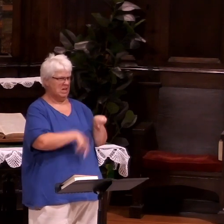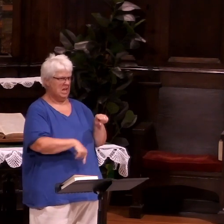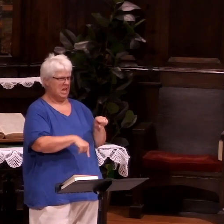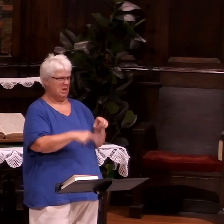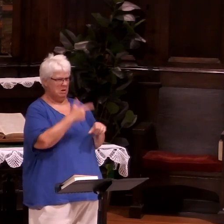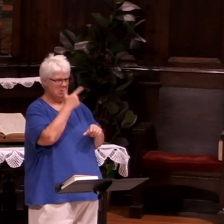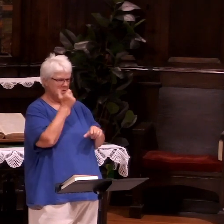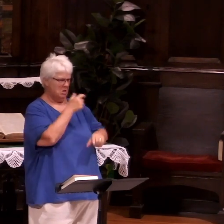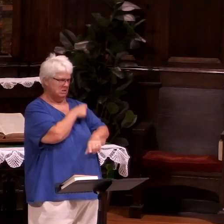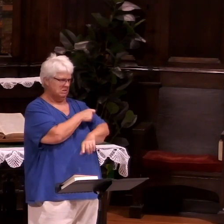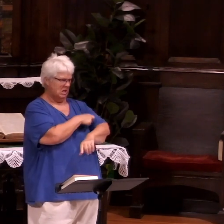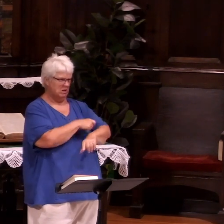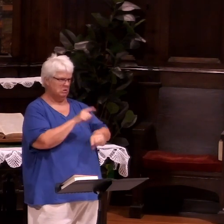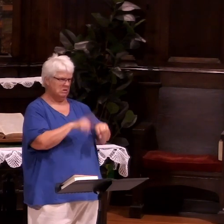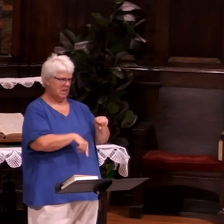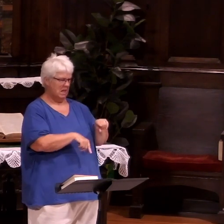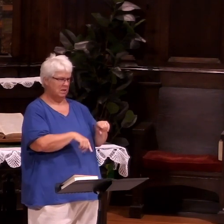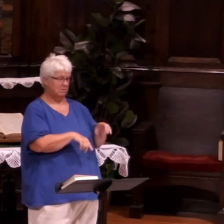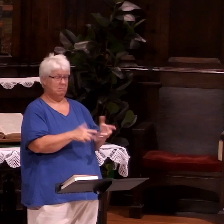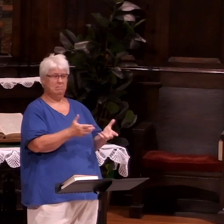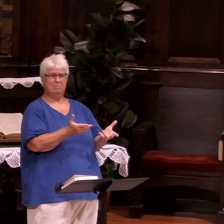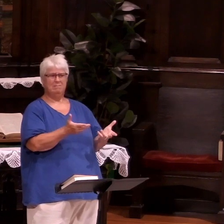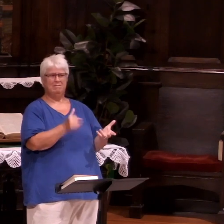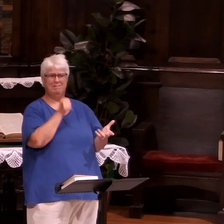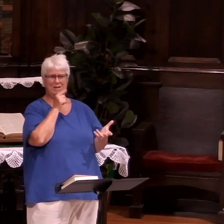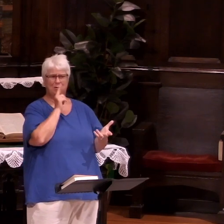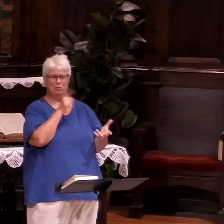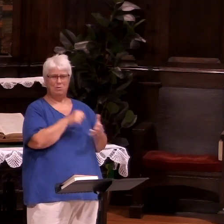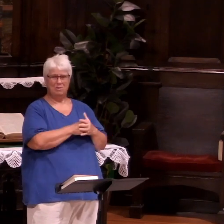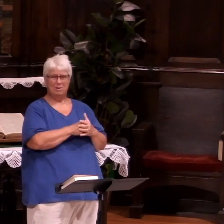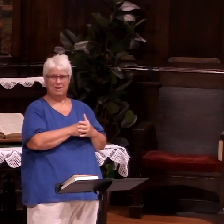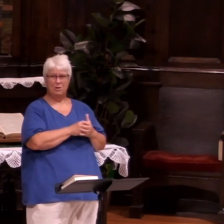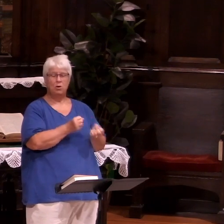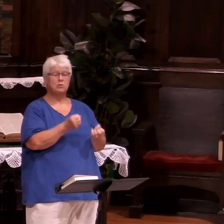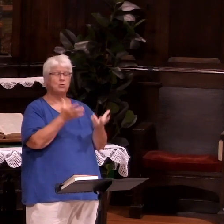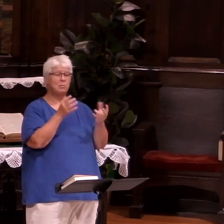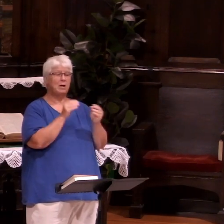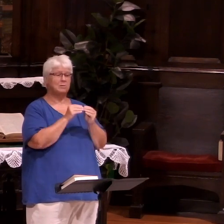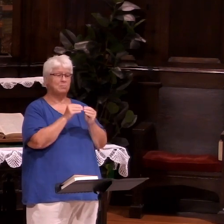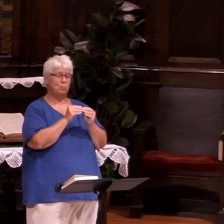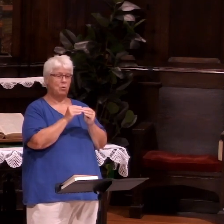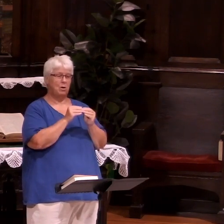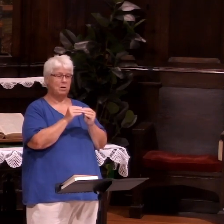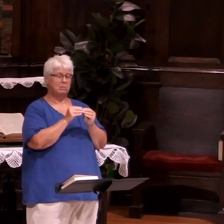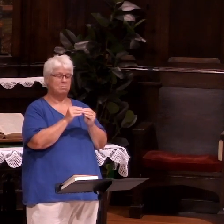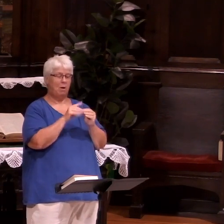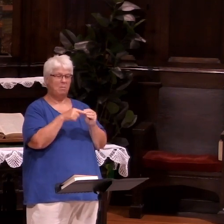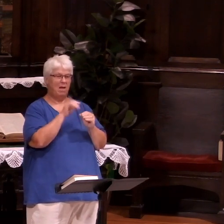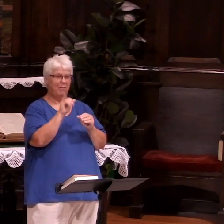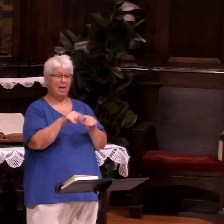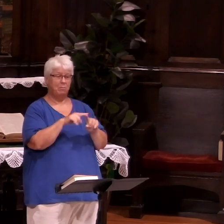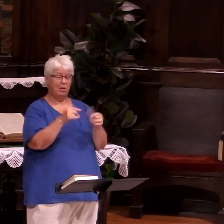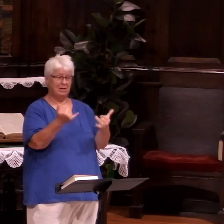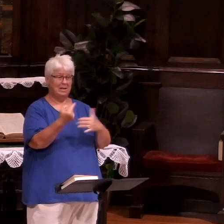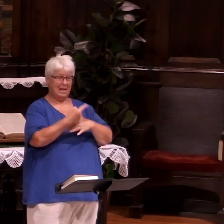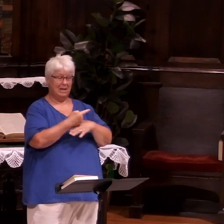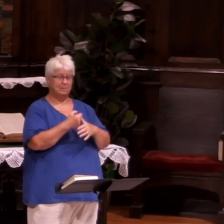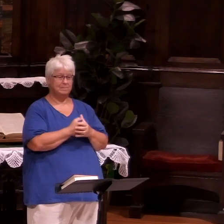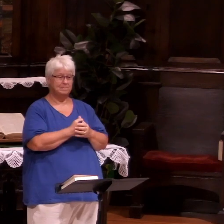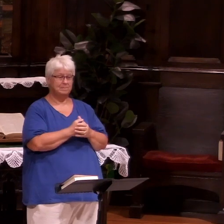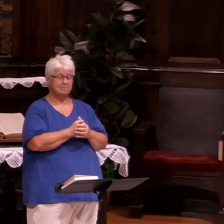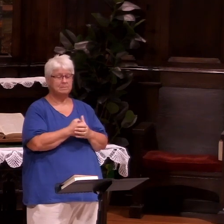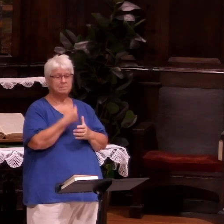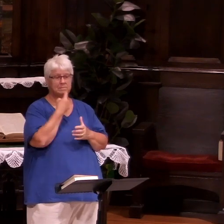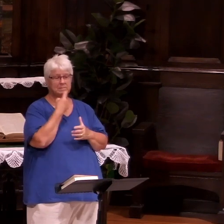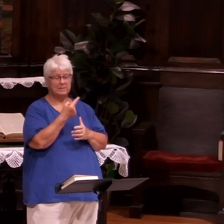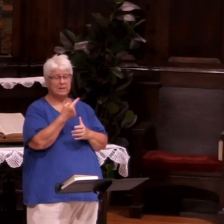out looking like this. Now, there's so much more to unpack about that, but for today, let me